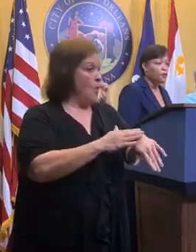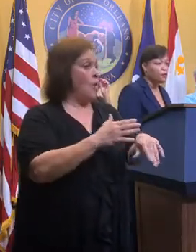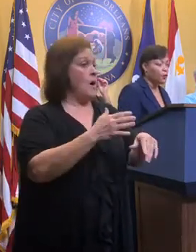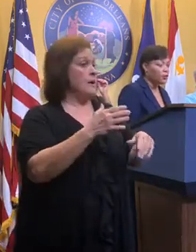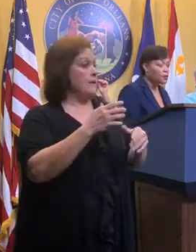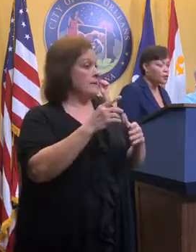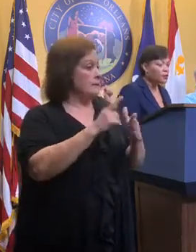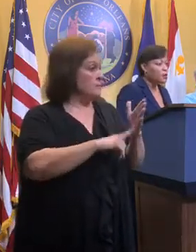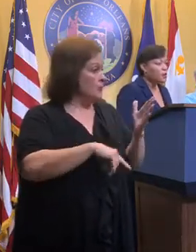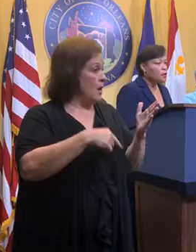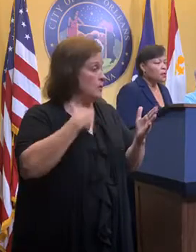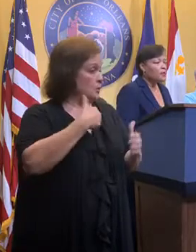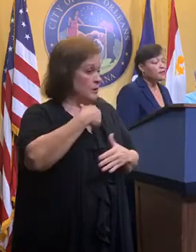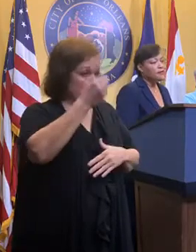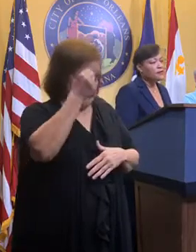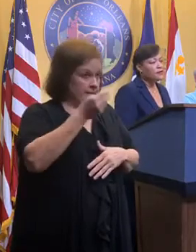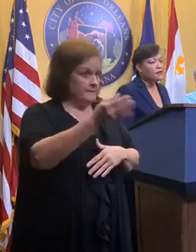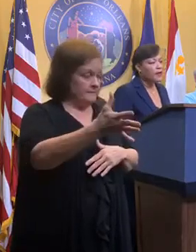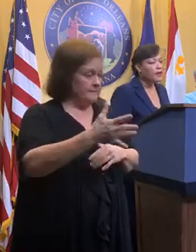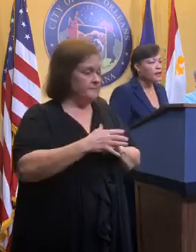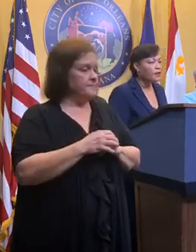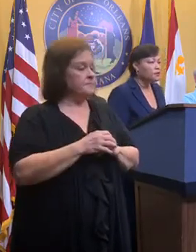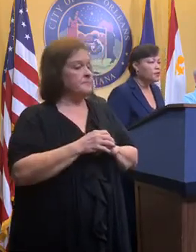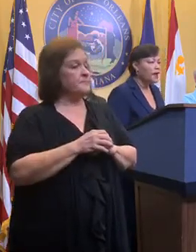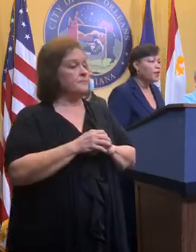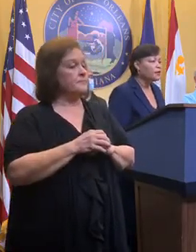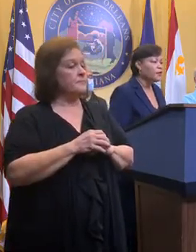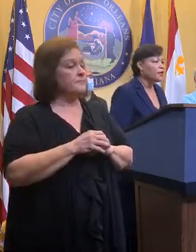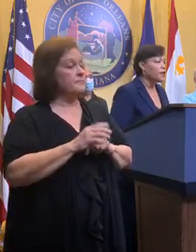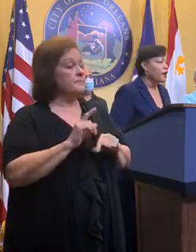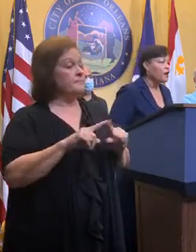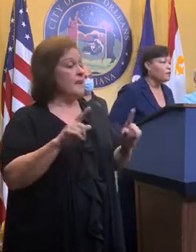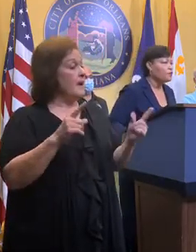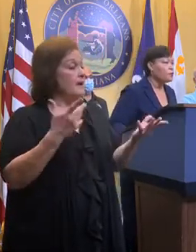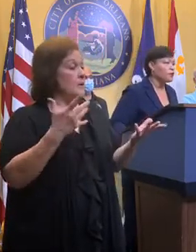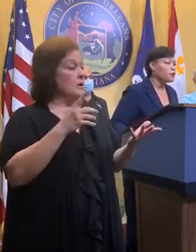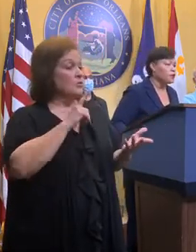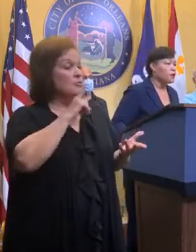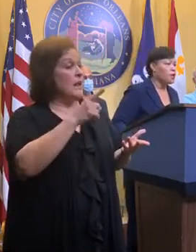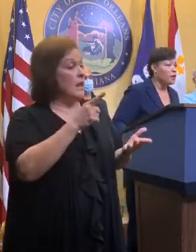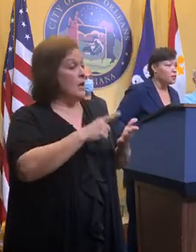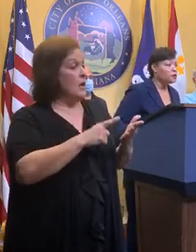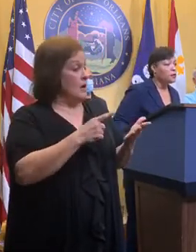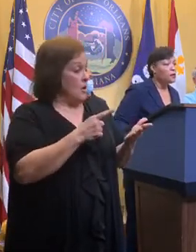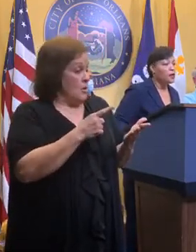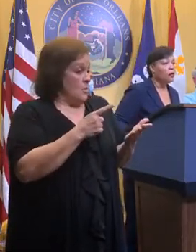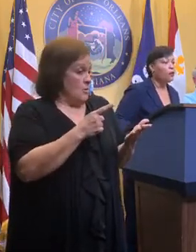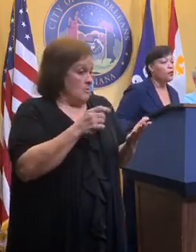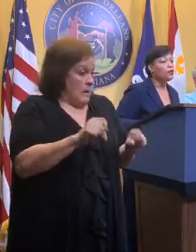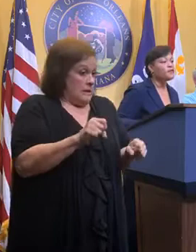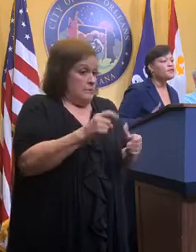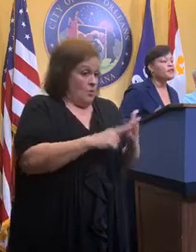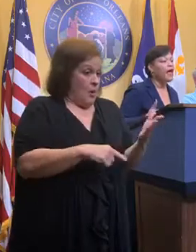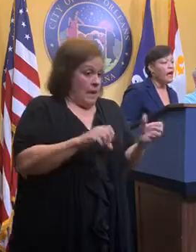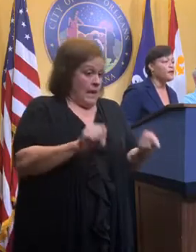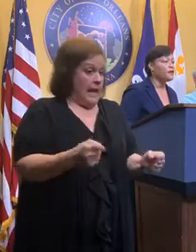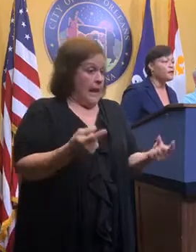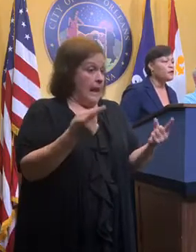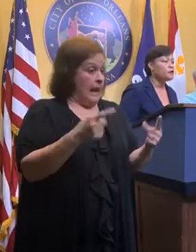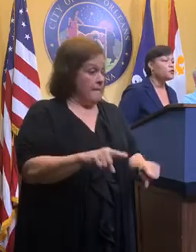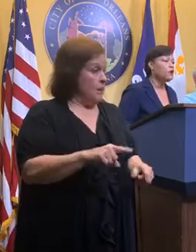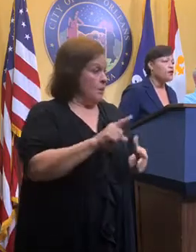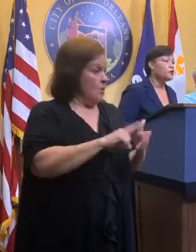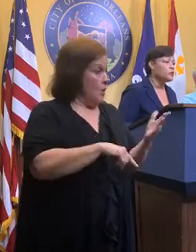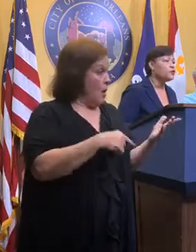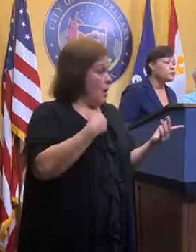guidelines that we put forth. But at the end of the day, it's the reality of what could occur and what we've seen